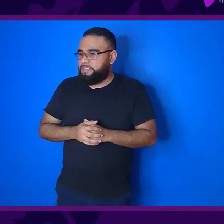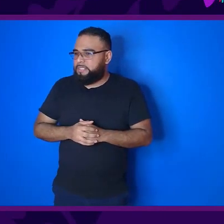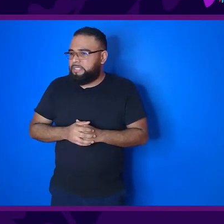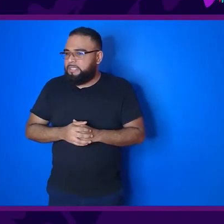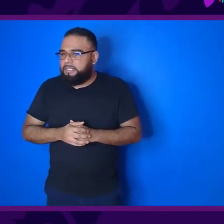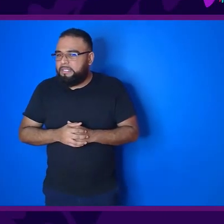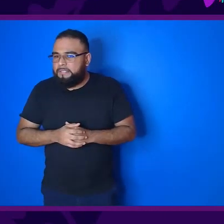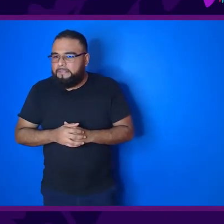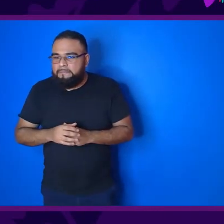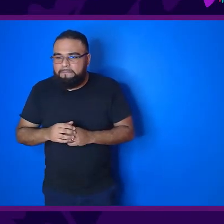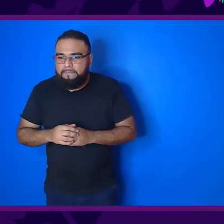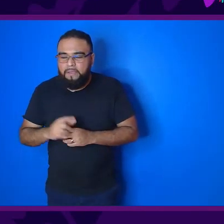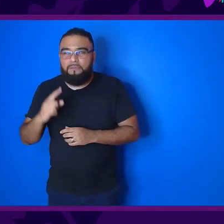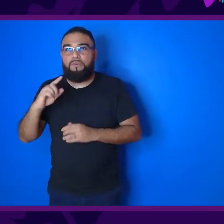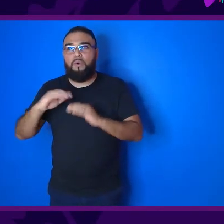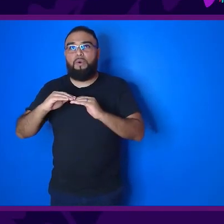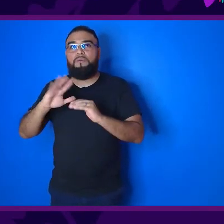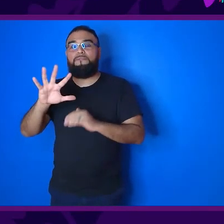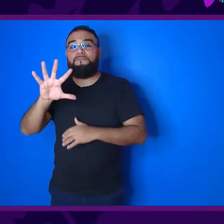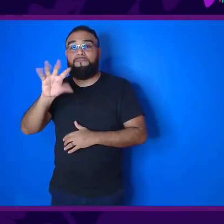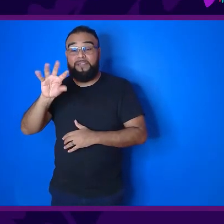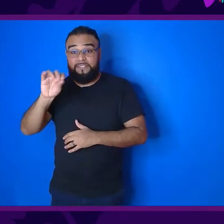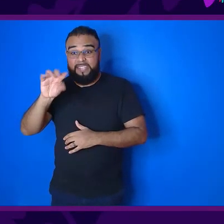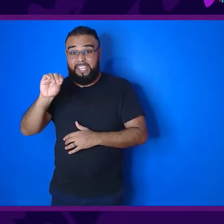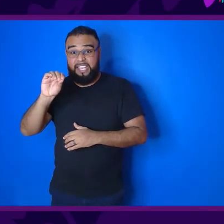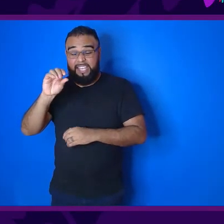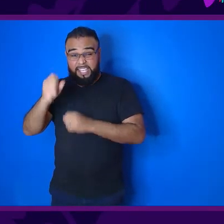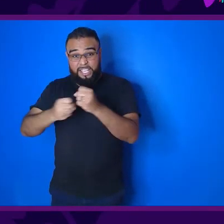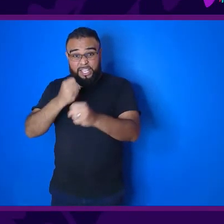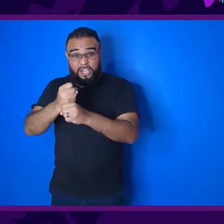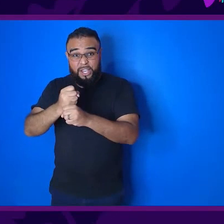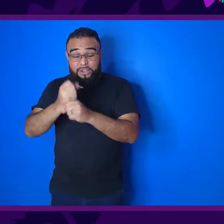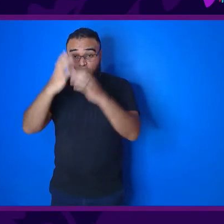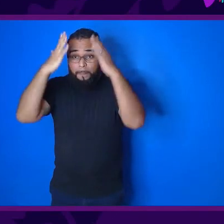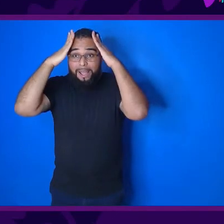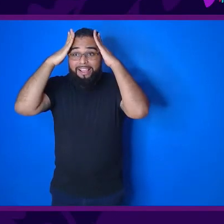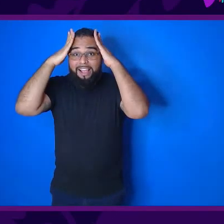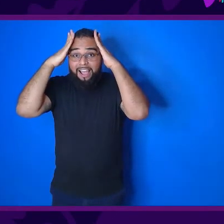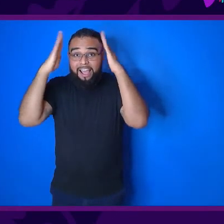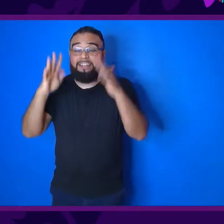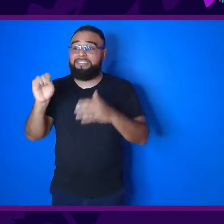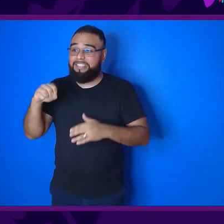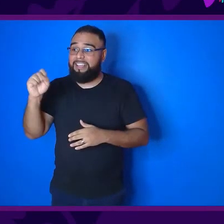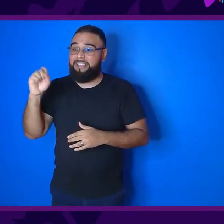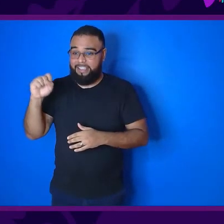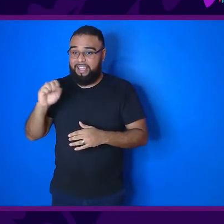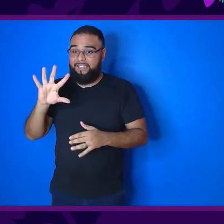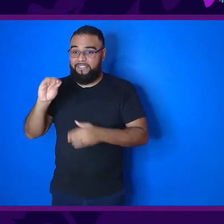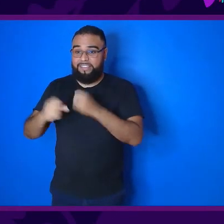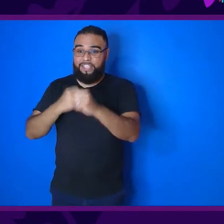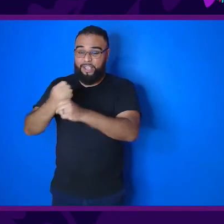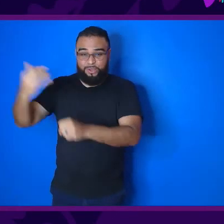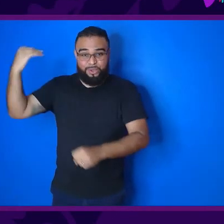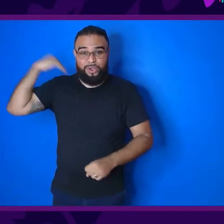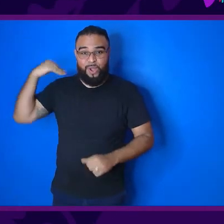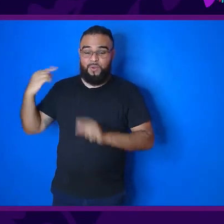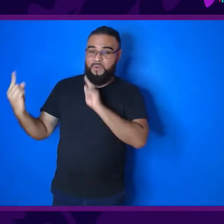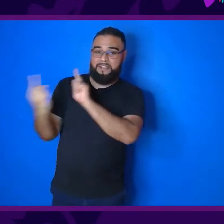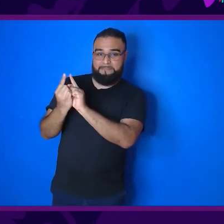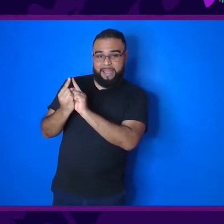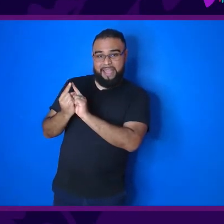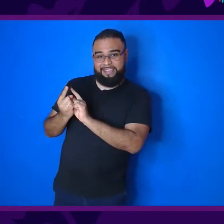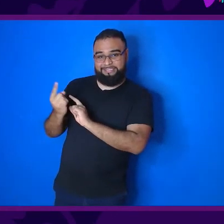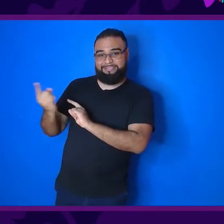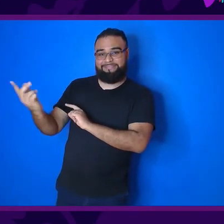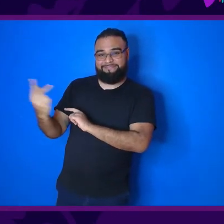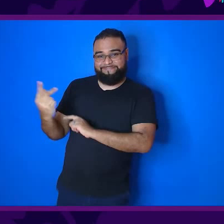was 50 years. Oh my God, you were 40 years old when I first met you. Wow. You know, 50 years.